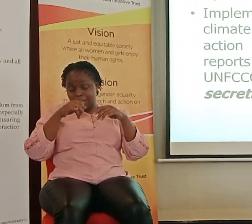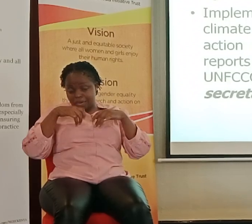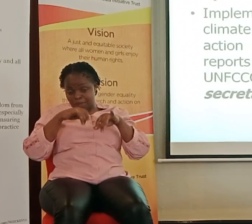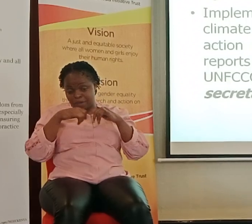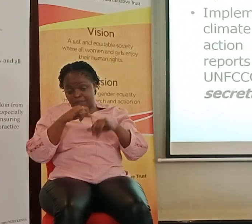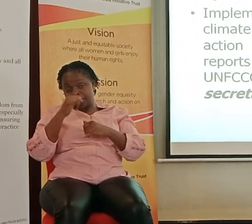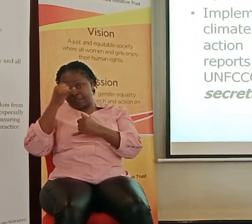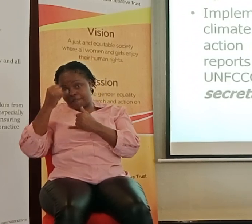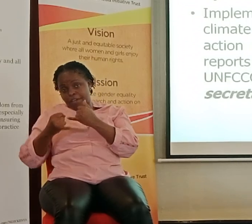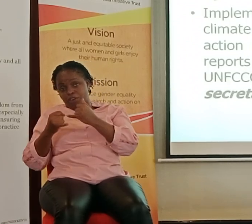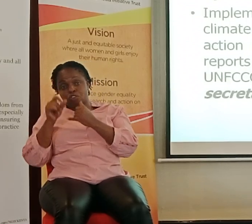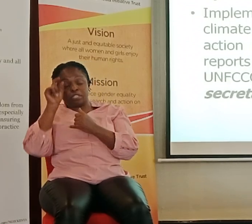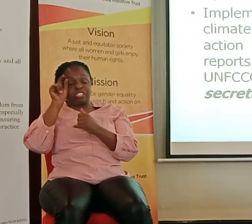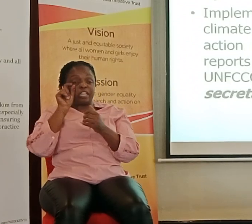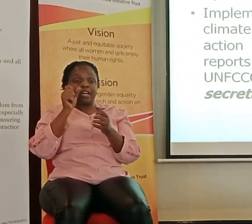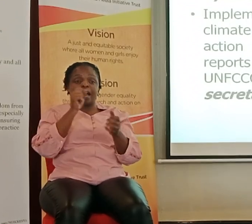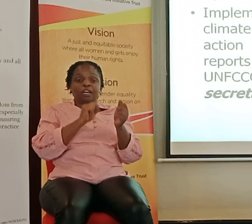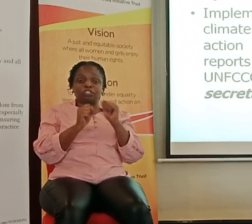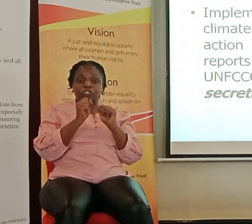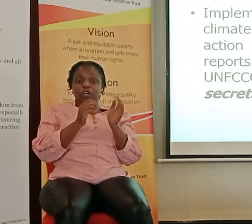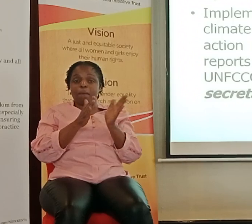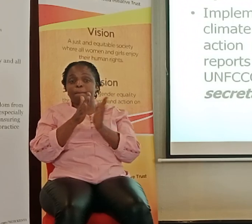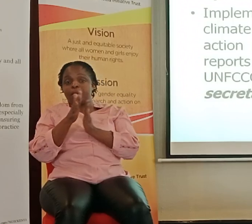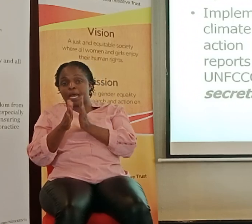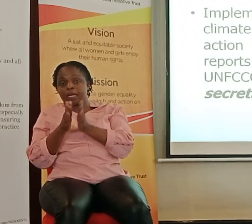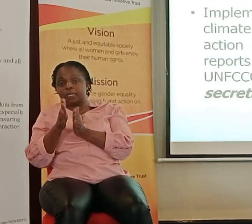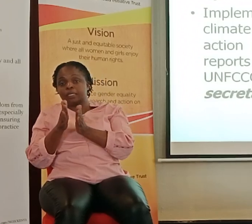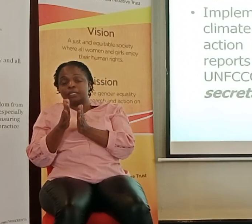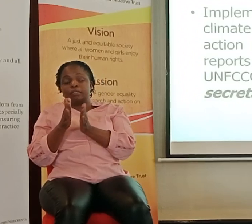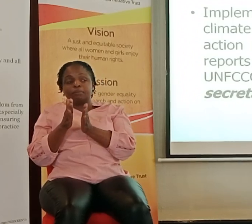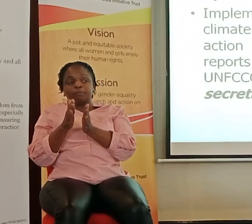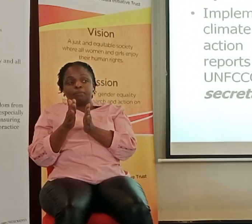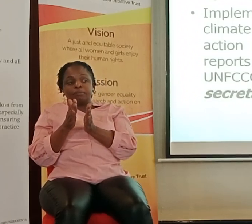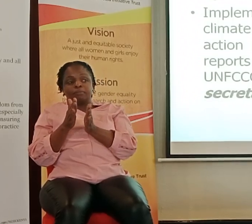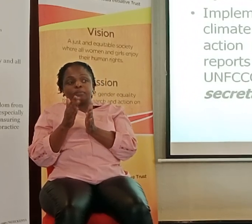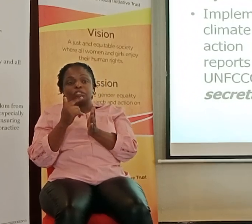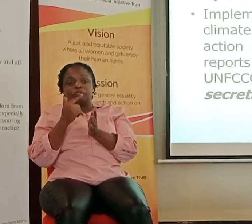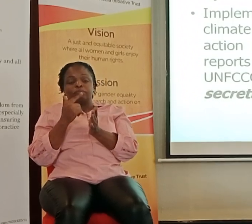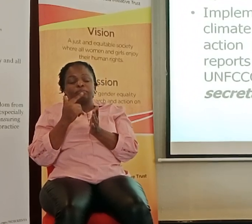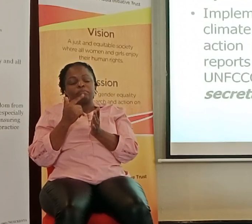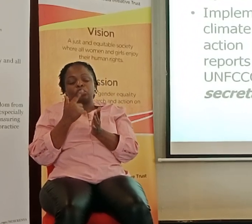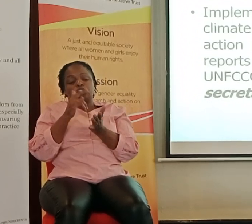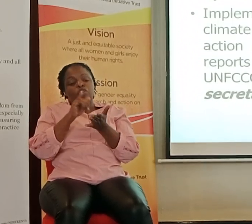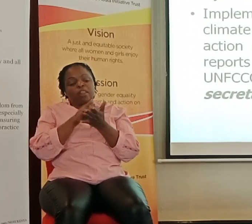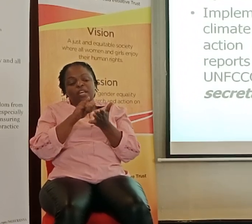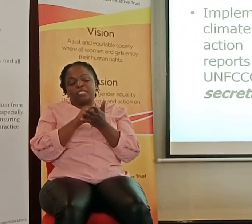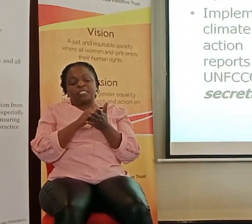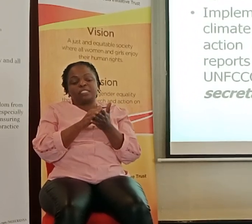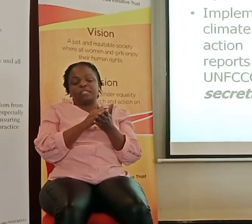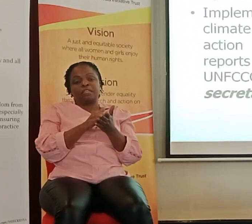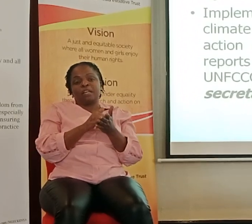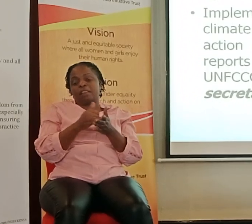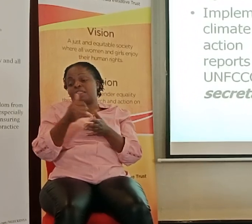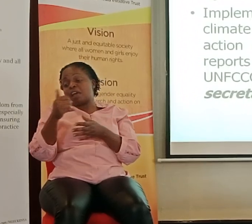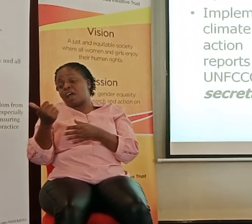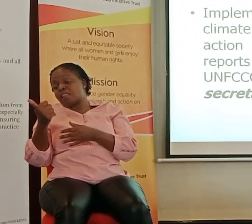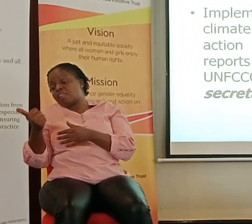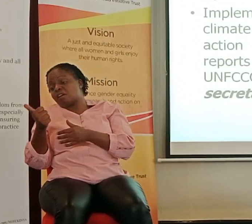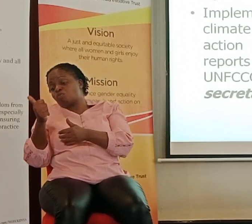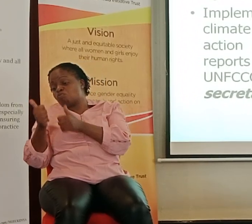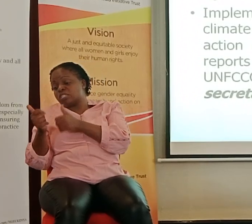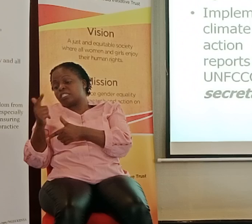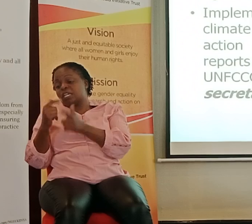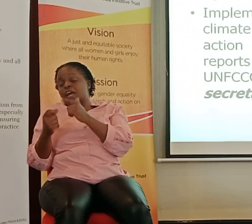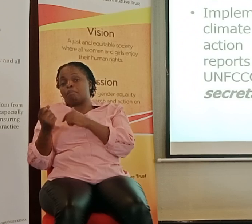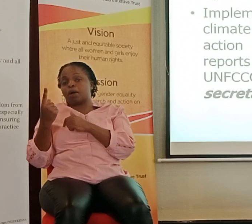last gender action plan, so that then the one that is coming up is well informed.